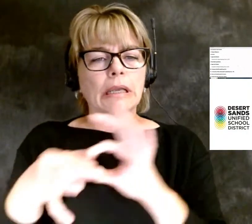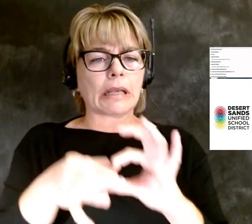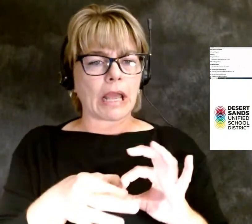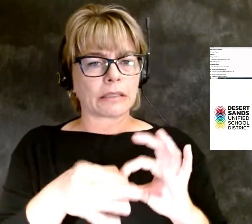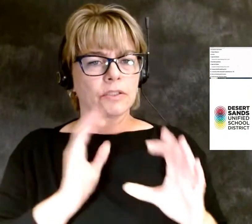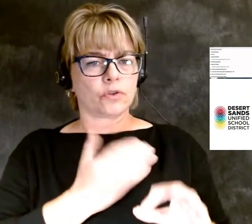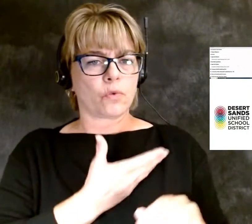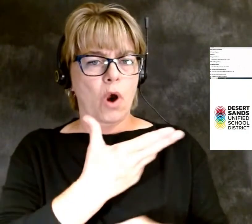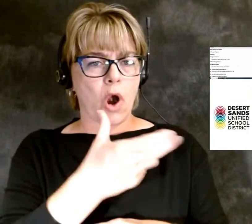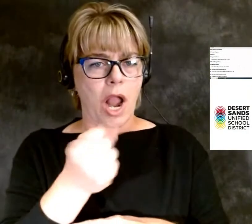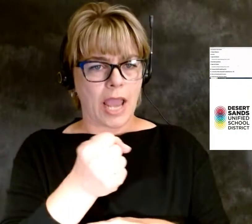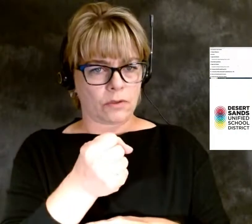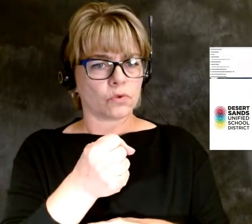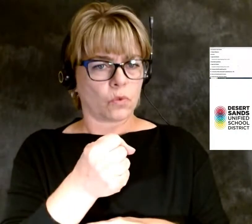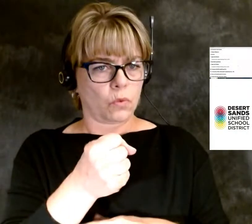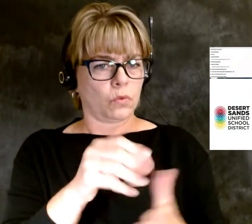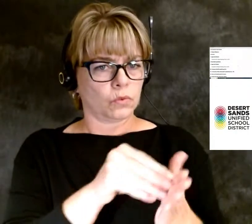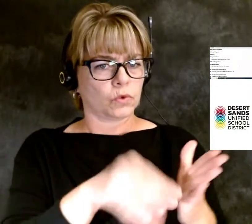they study that